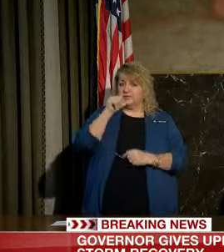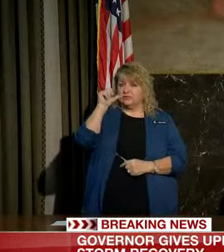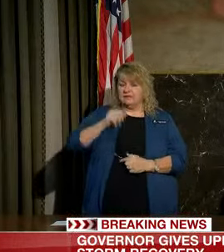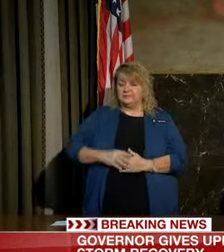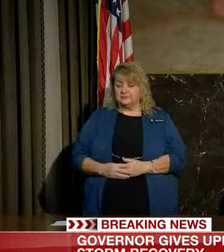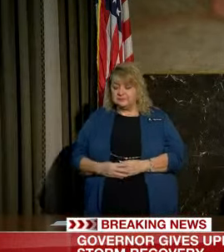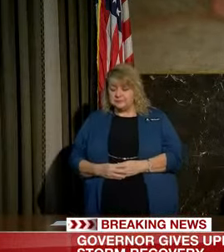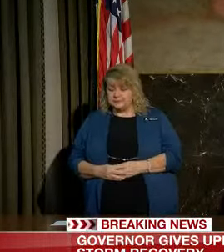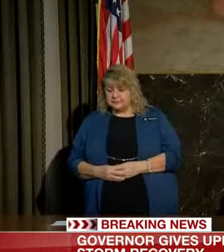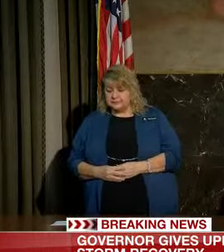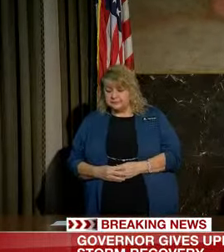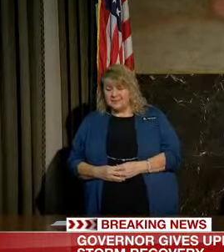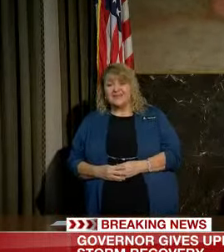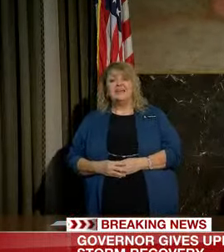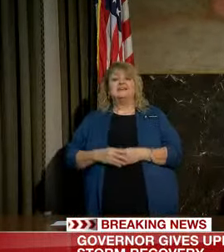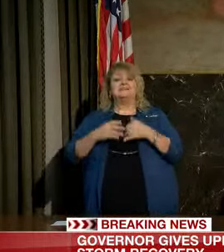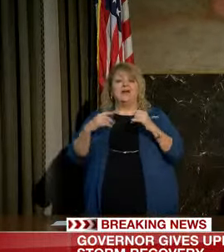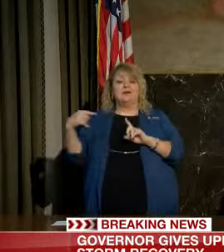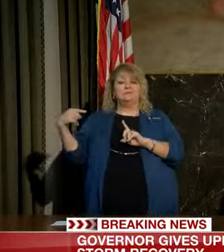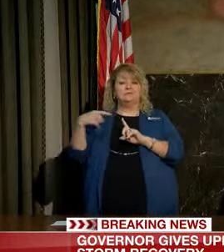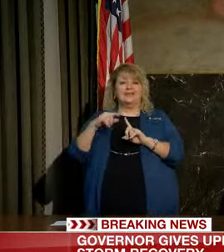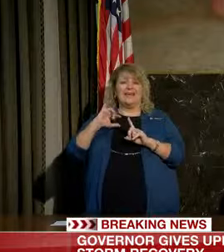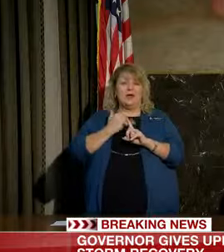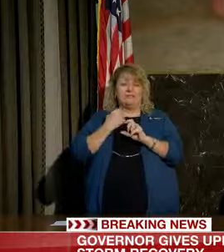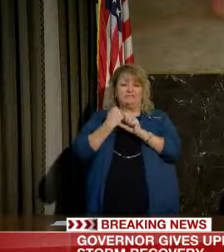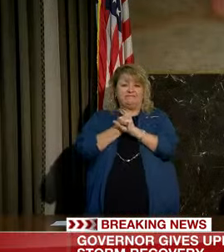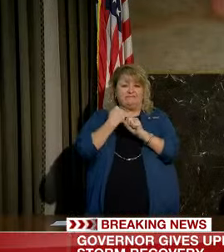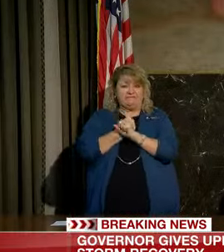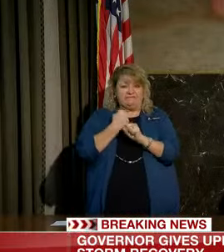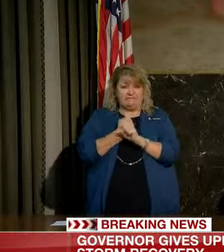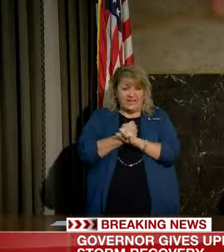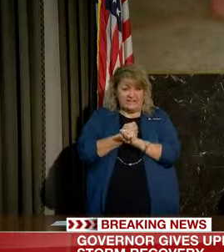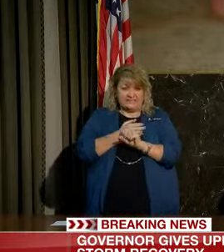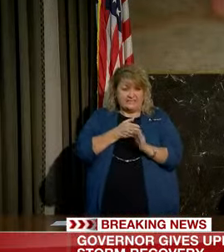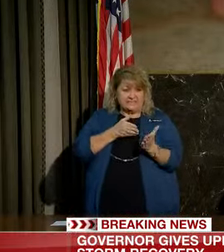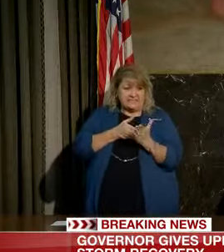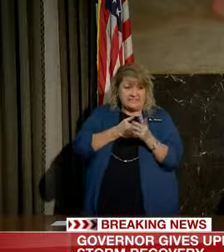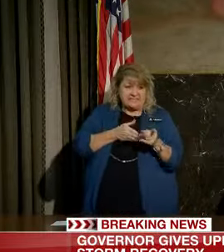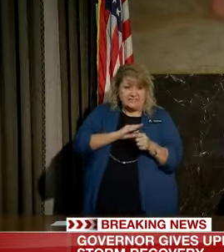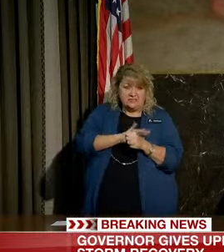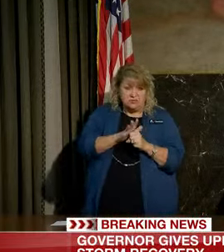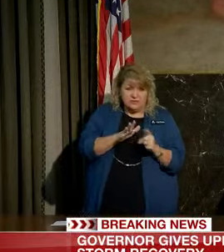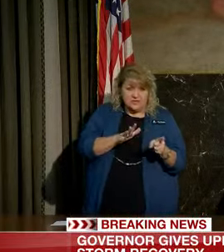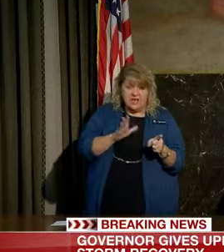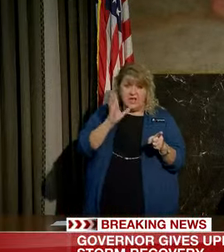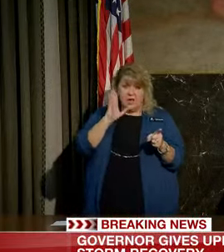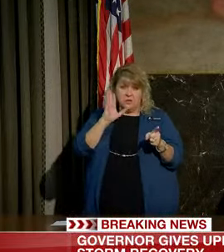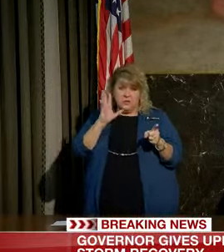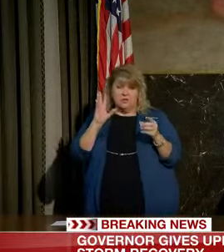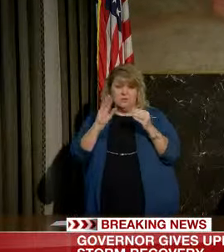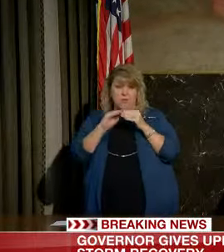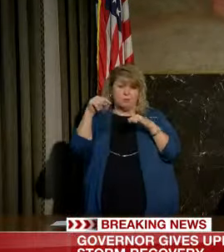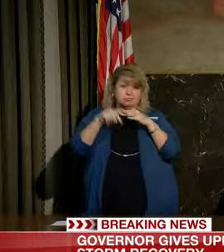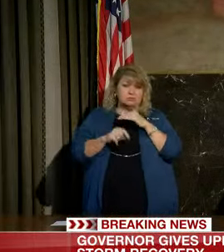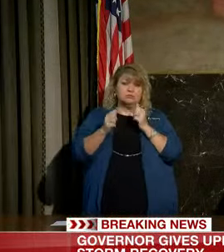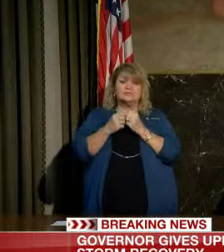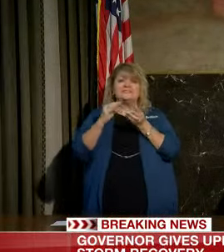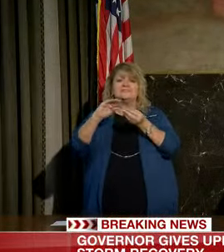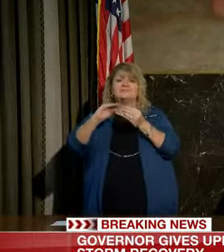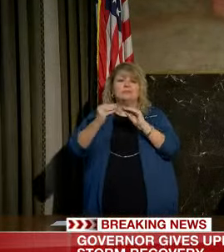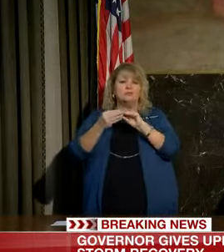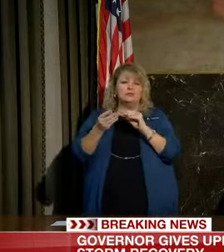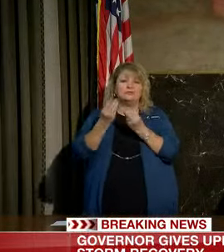about where we are in our fight against COVID and get more granular in terms of the data, I'm going to ask Dr. Cantor to come